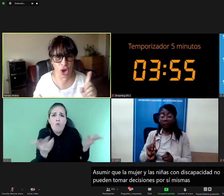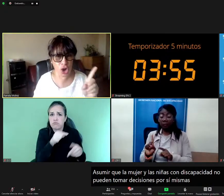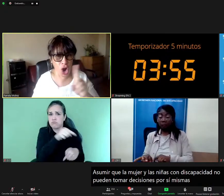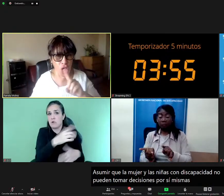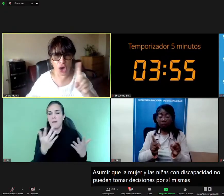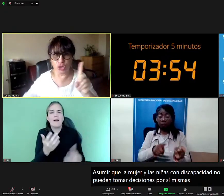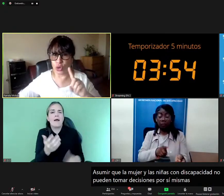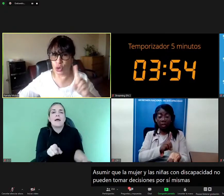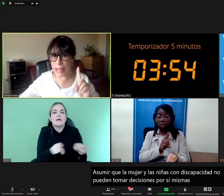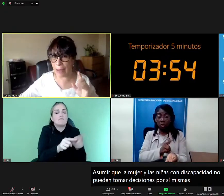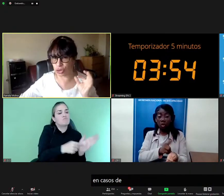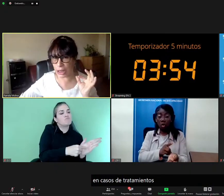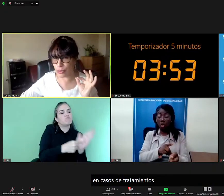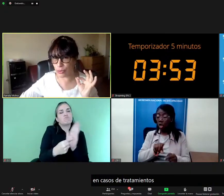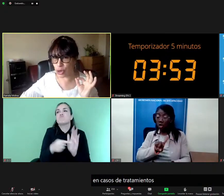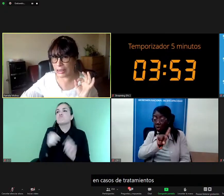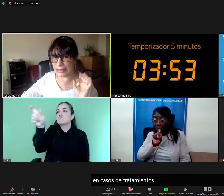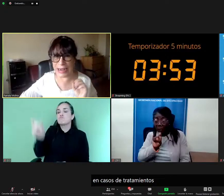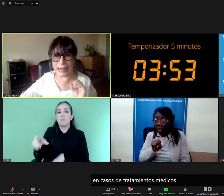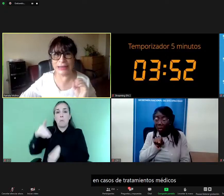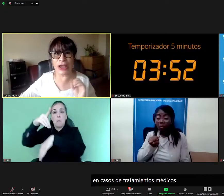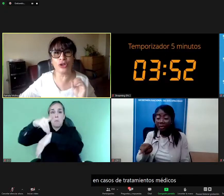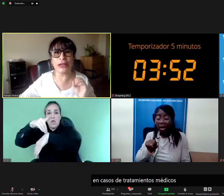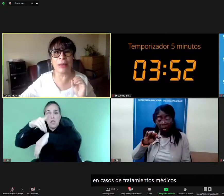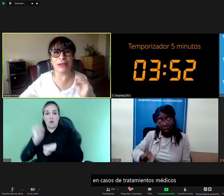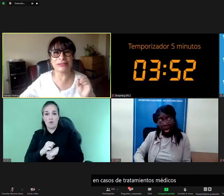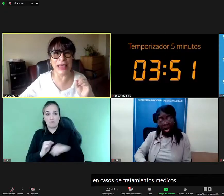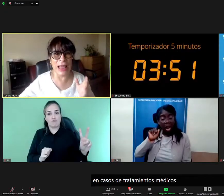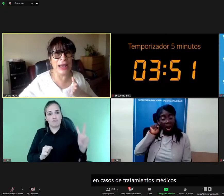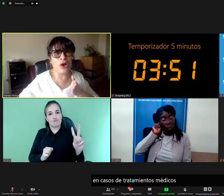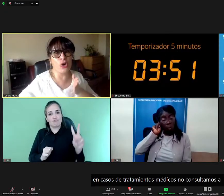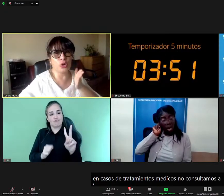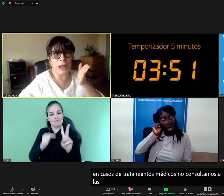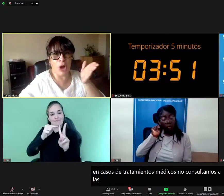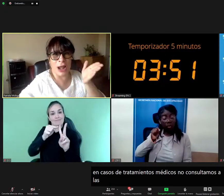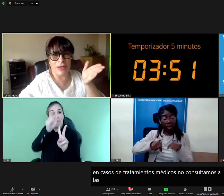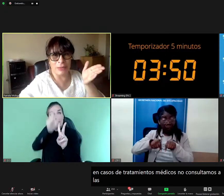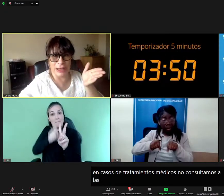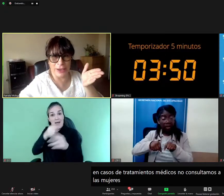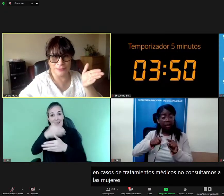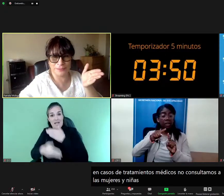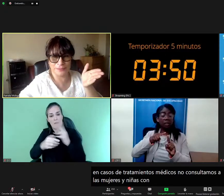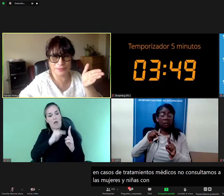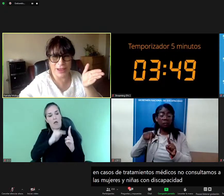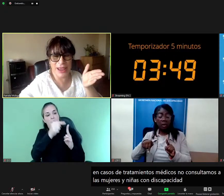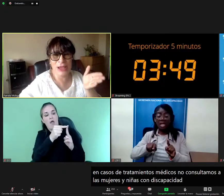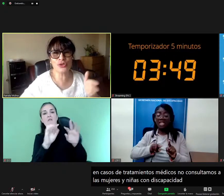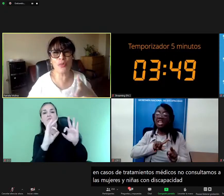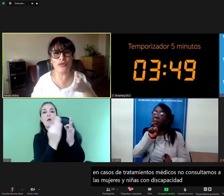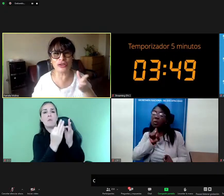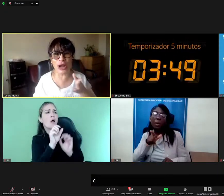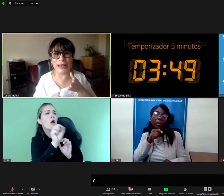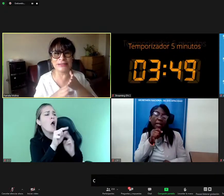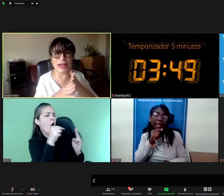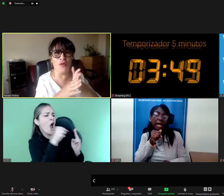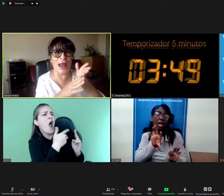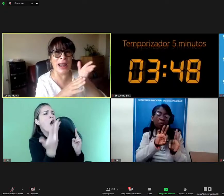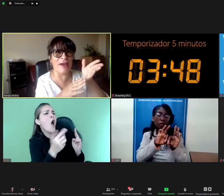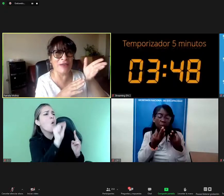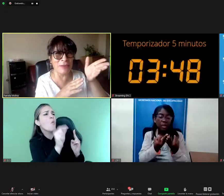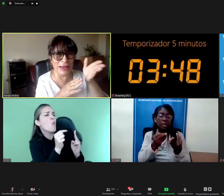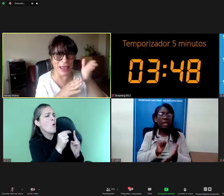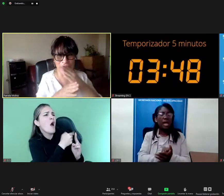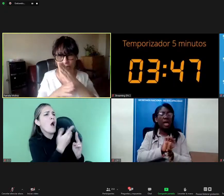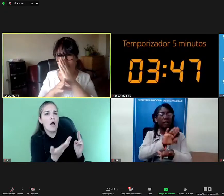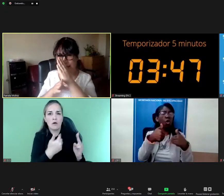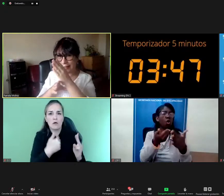case of medical treatment non-consulted medical treatments the question